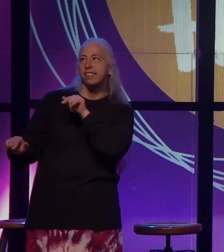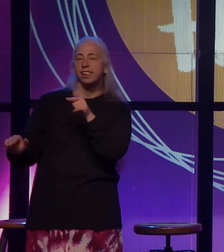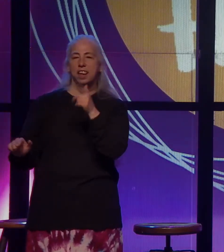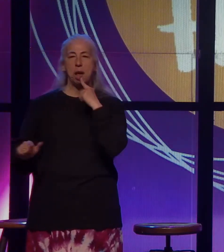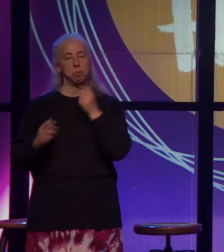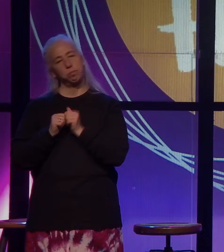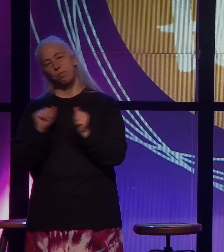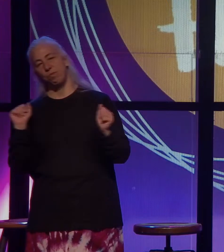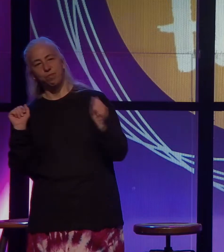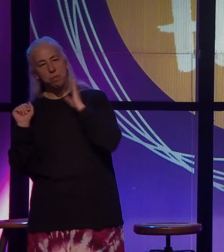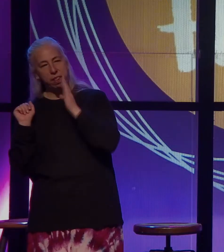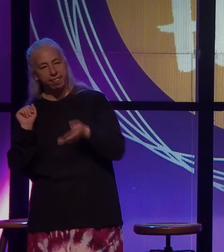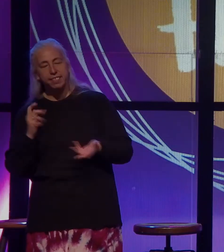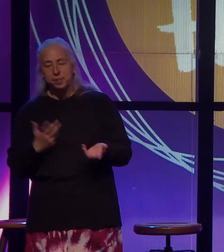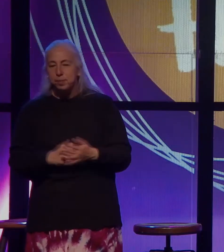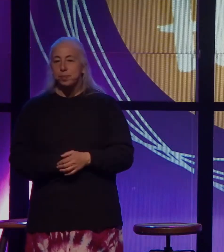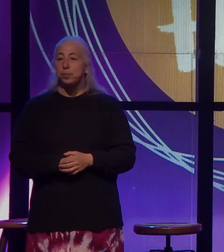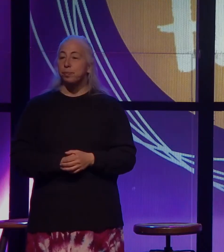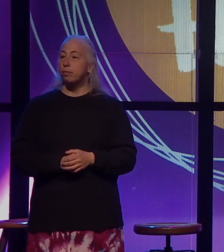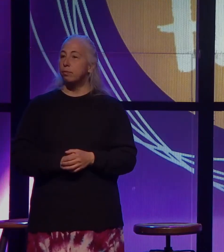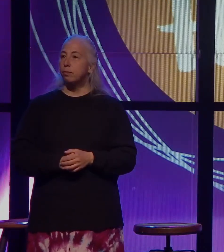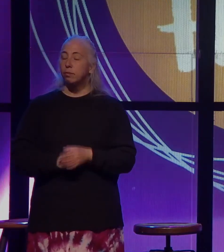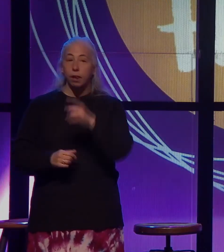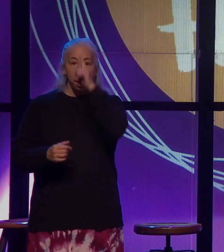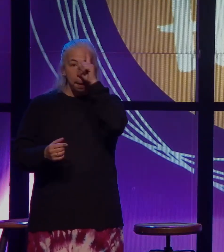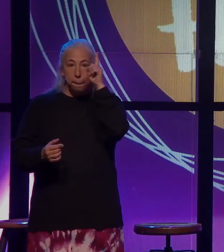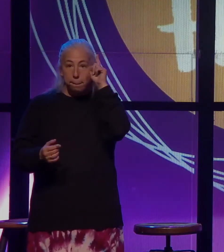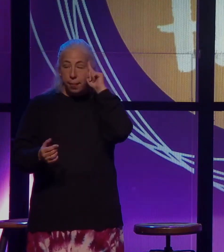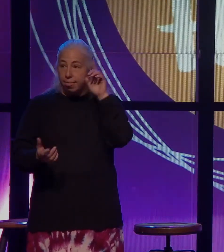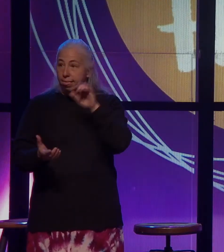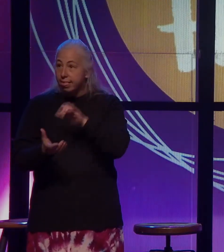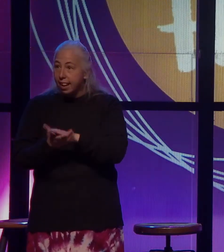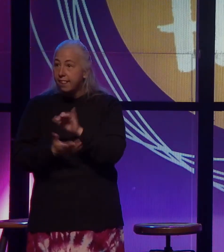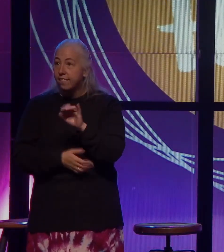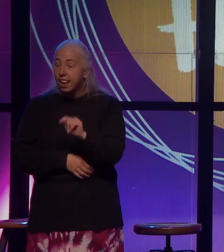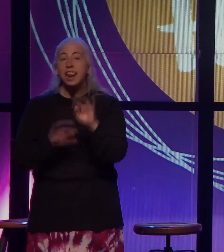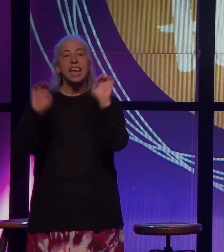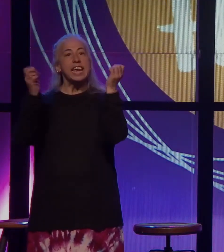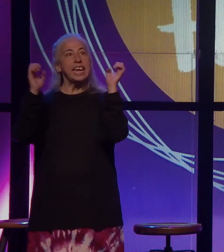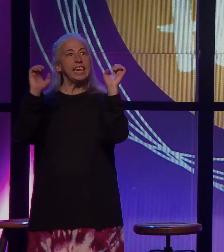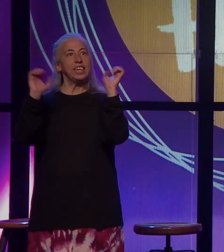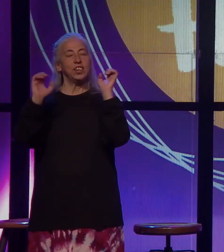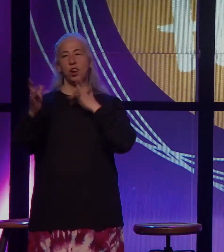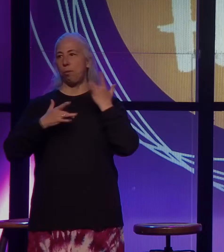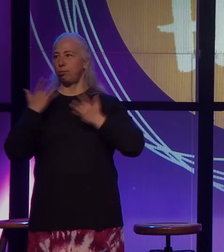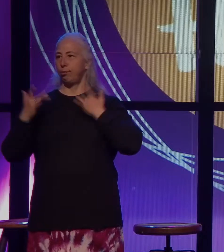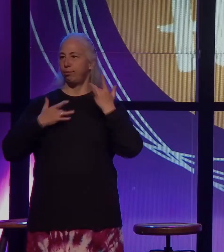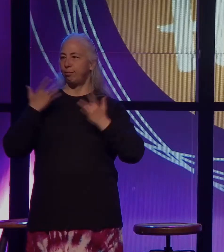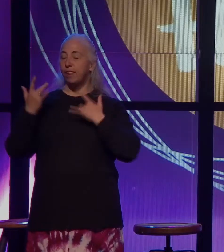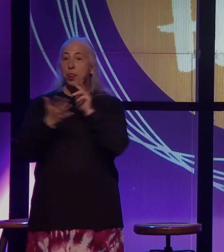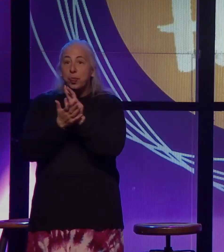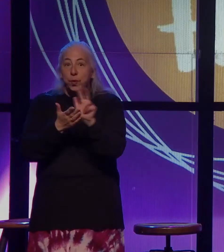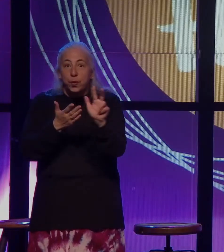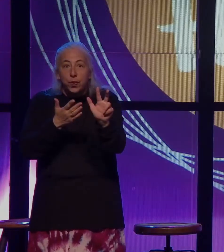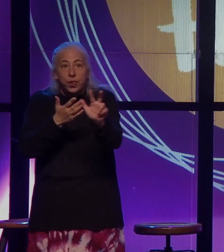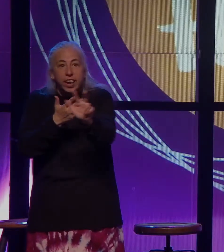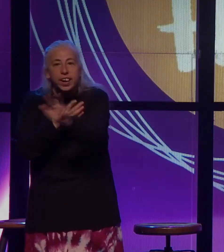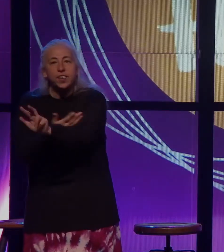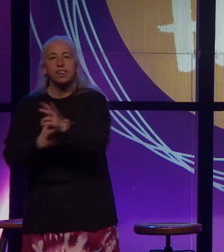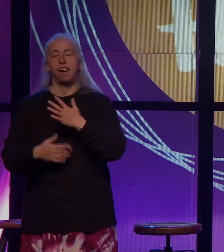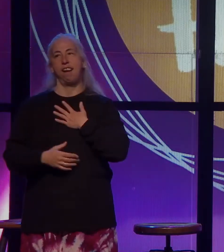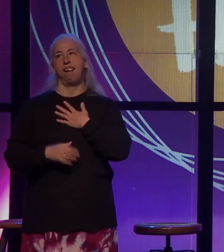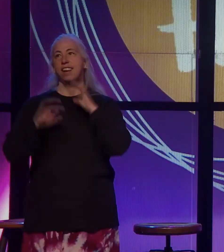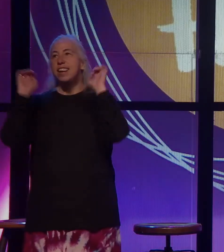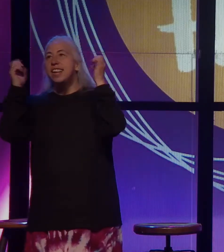too. Well, if you can believe it, oh my gosh, you guys, Easter, I'm so excited. Easter is just 3 weeks away. I love Easter.